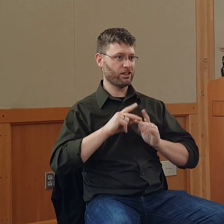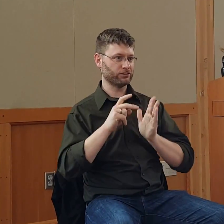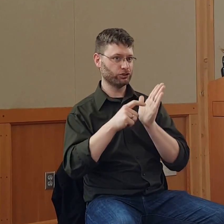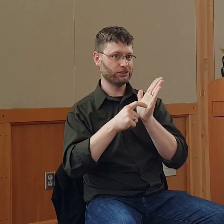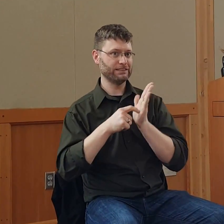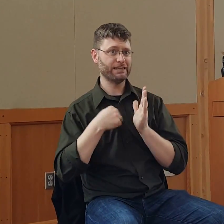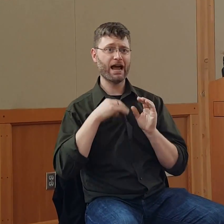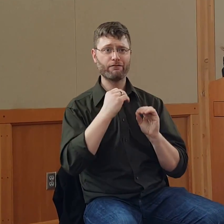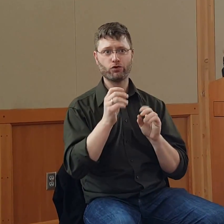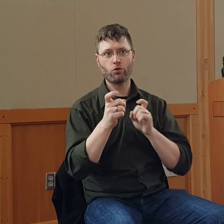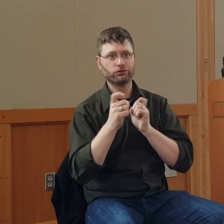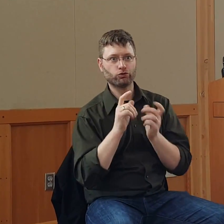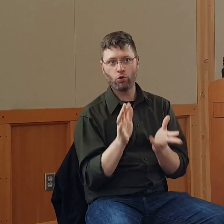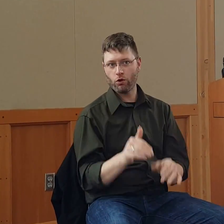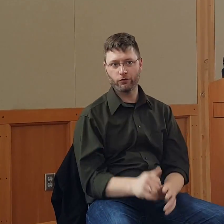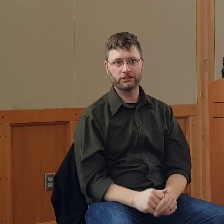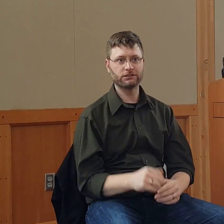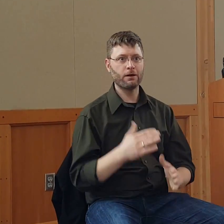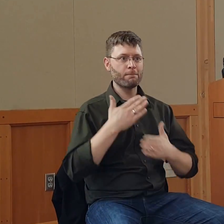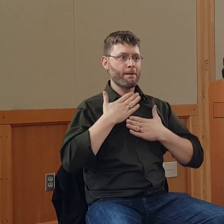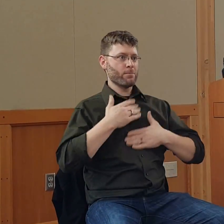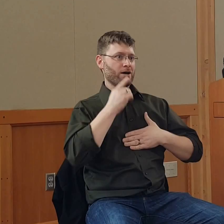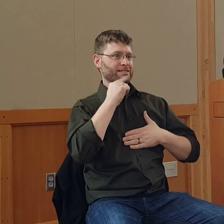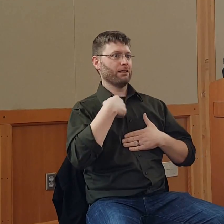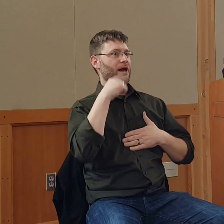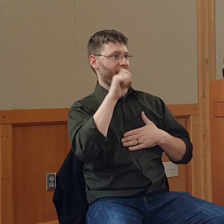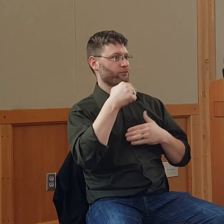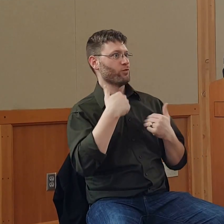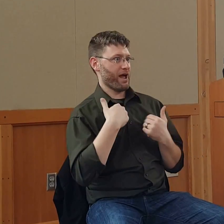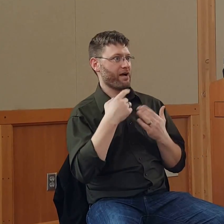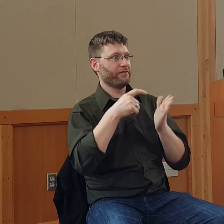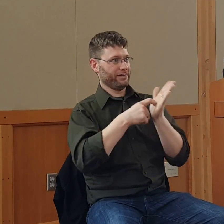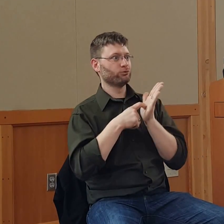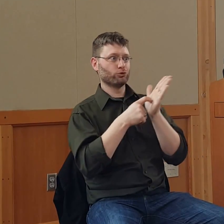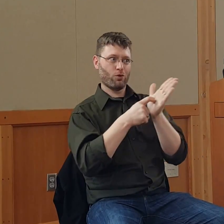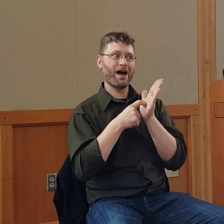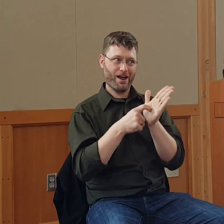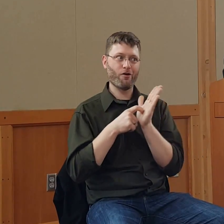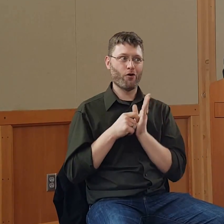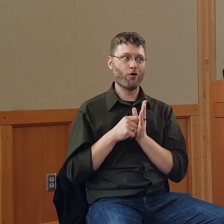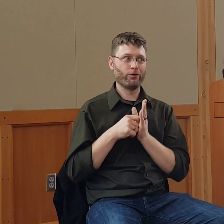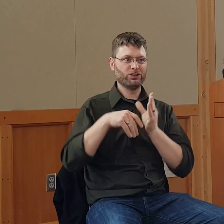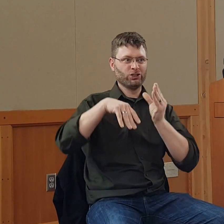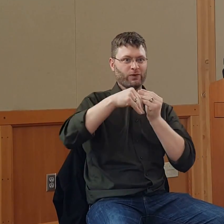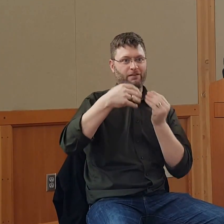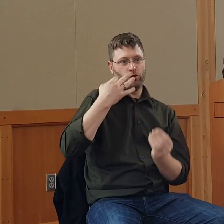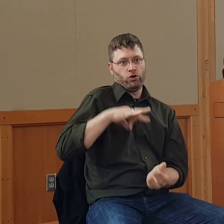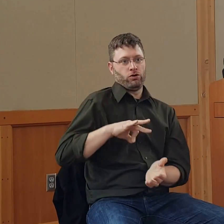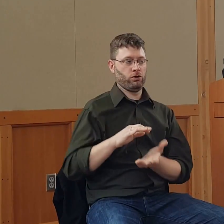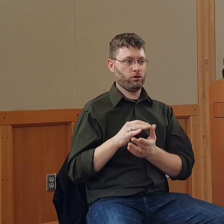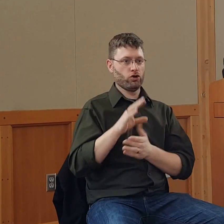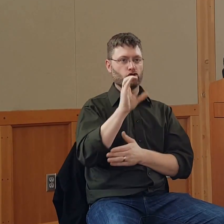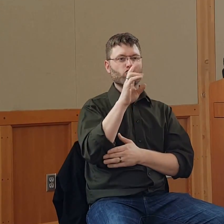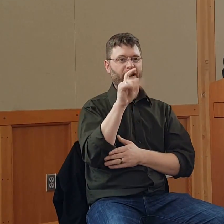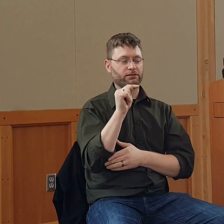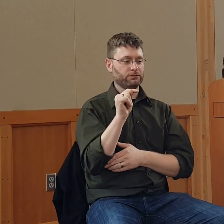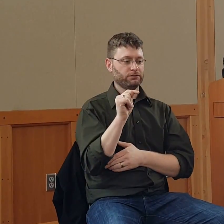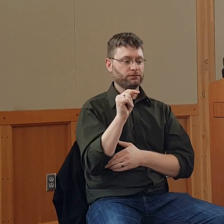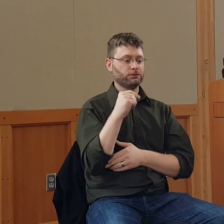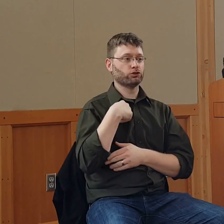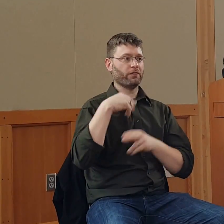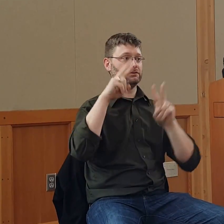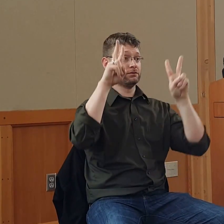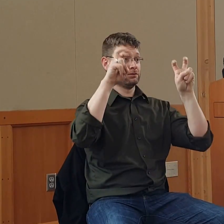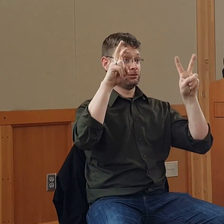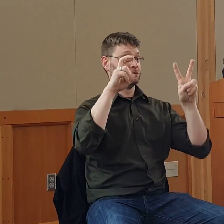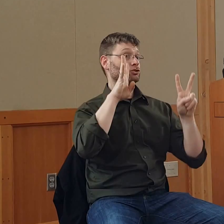no control over, like our bodies are telling us to do this despite ourselves, right? So we use the word crave that way, and I'm using that word crave in quotations